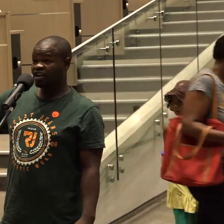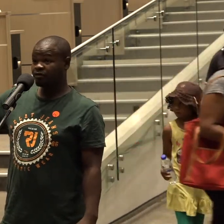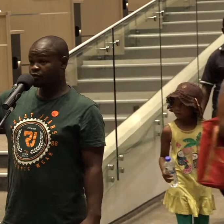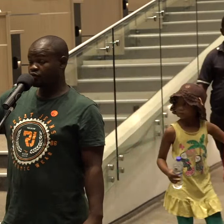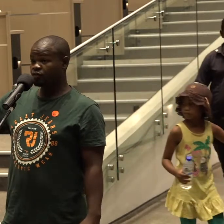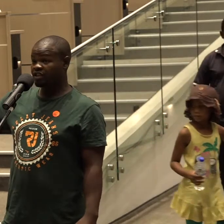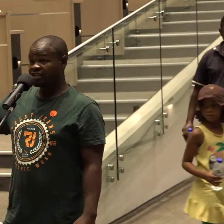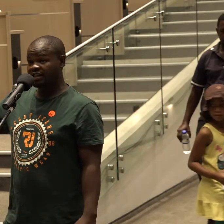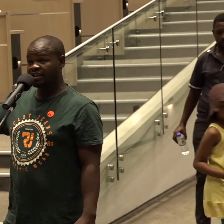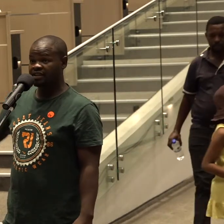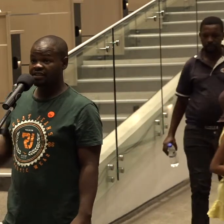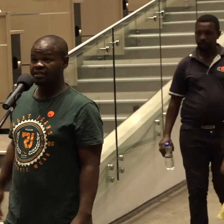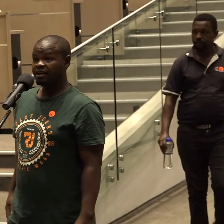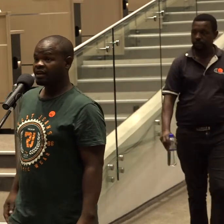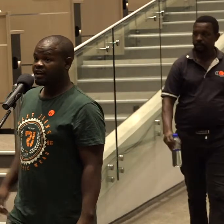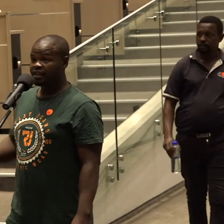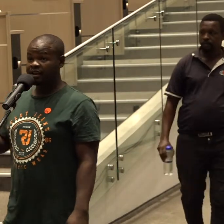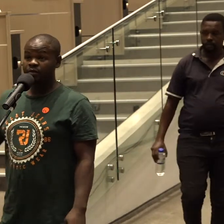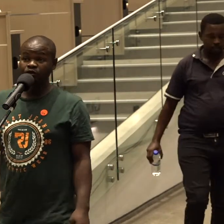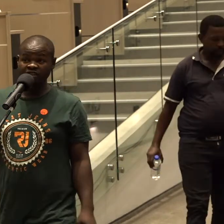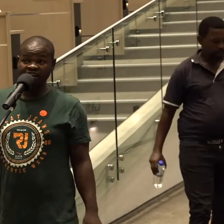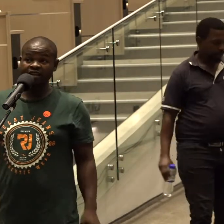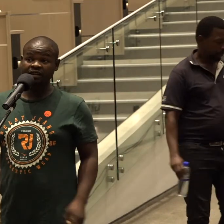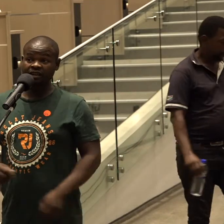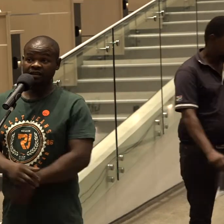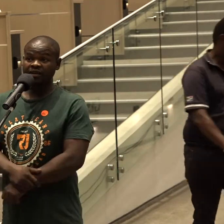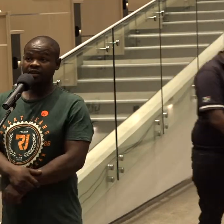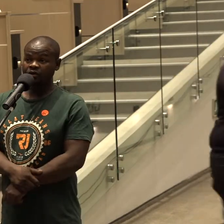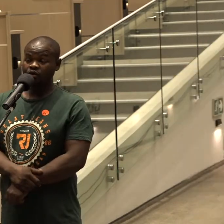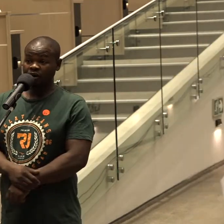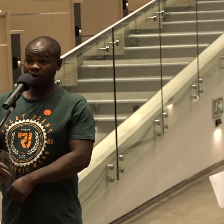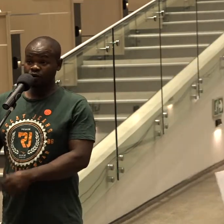you don't have to do this and this is